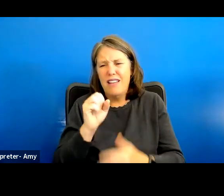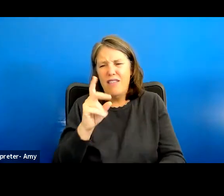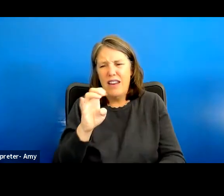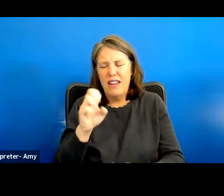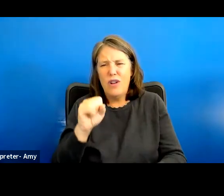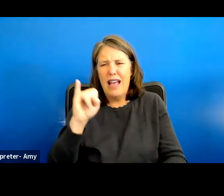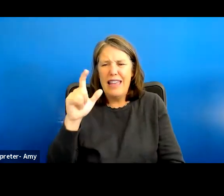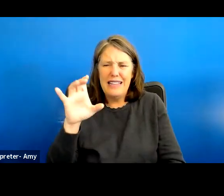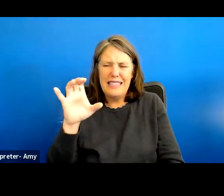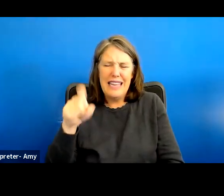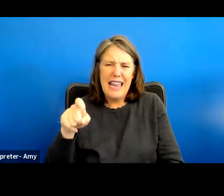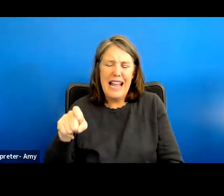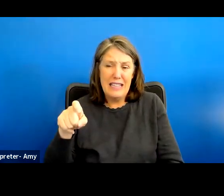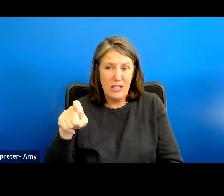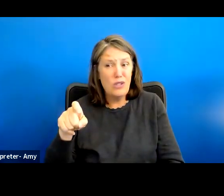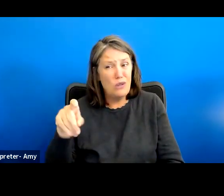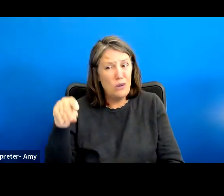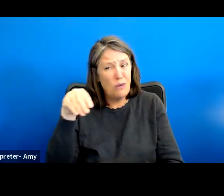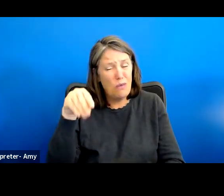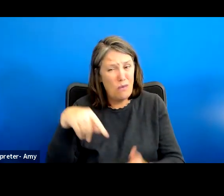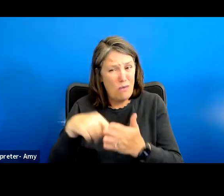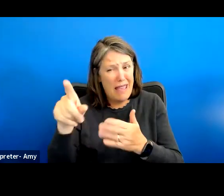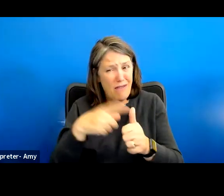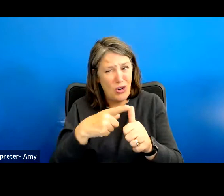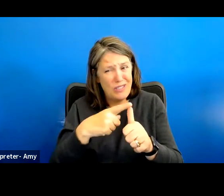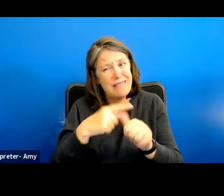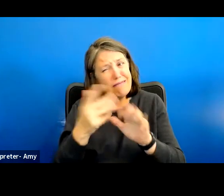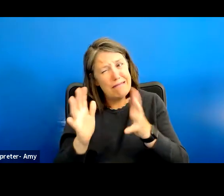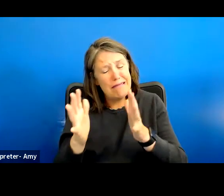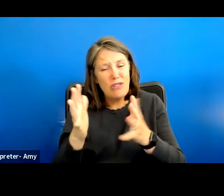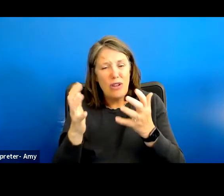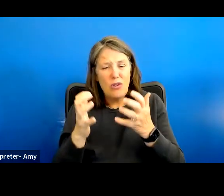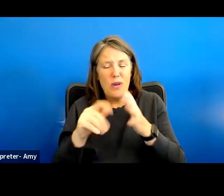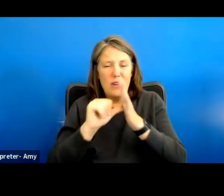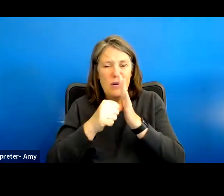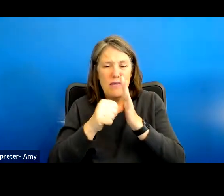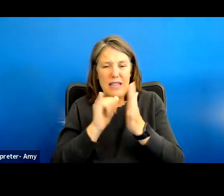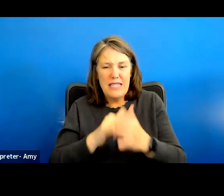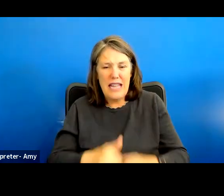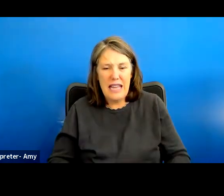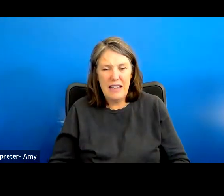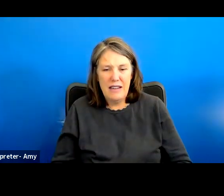ILC does end up having to float some costs. So wanted to just kind of emphasize that.